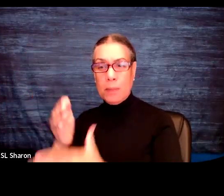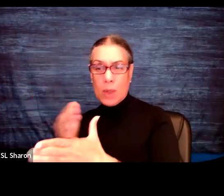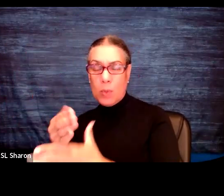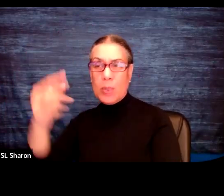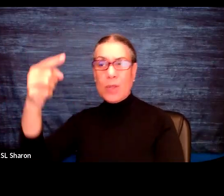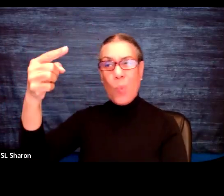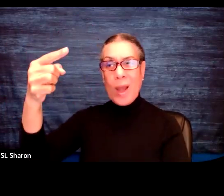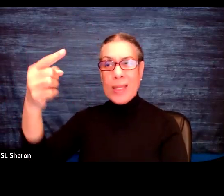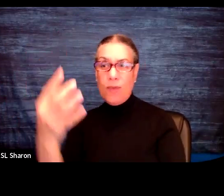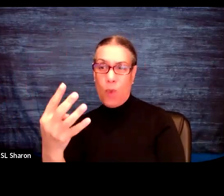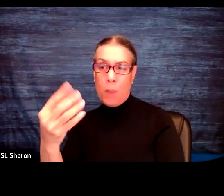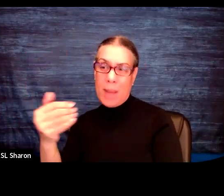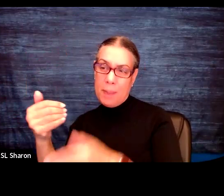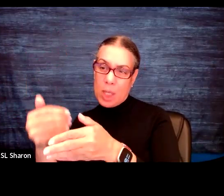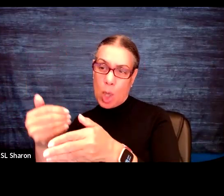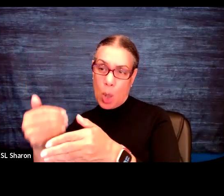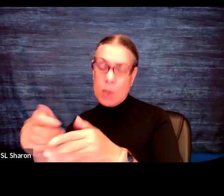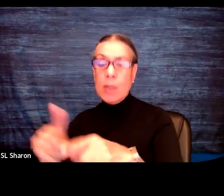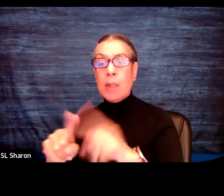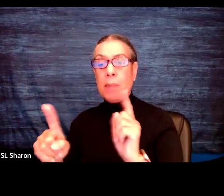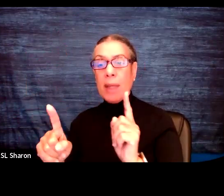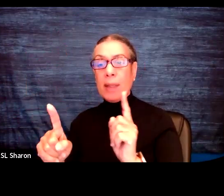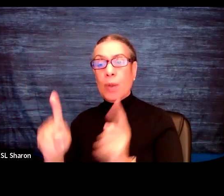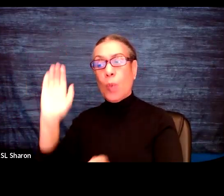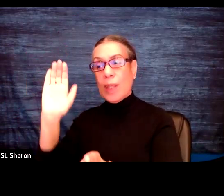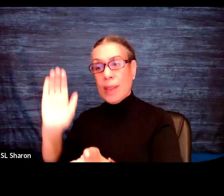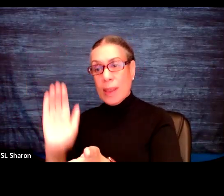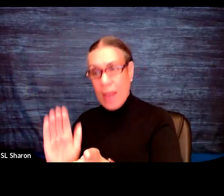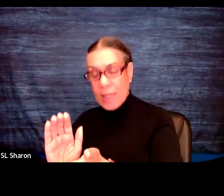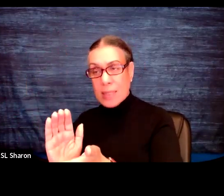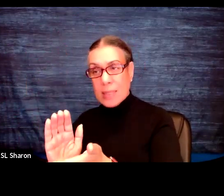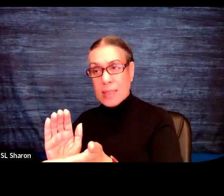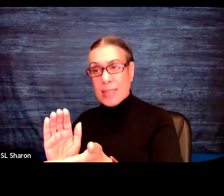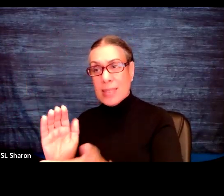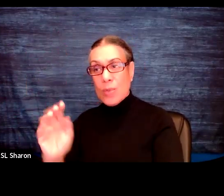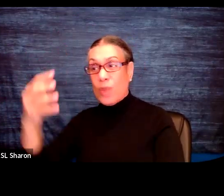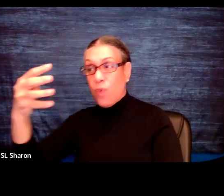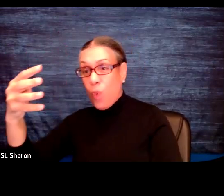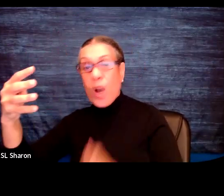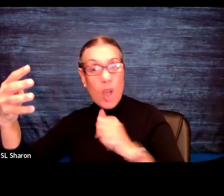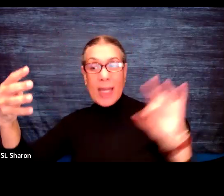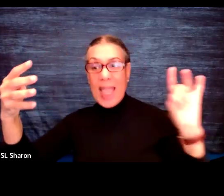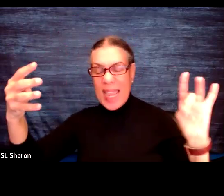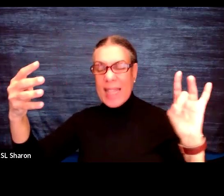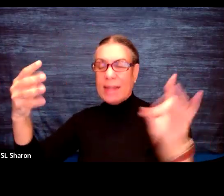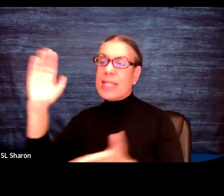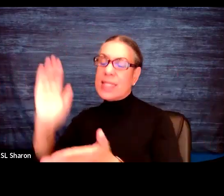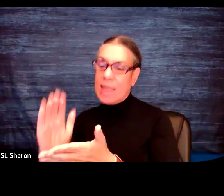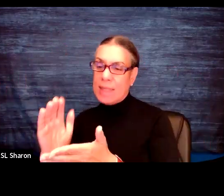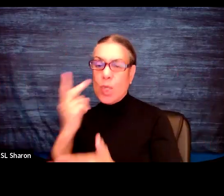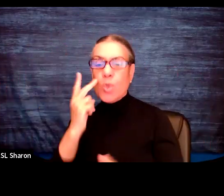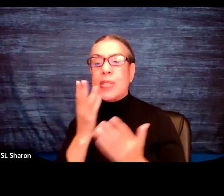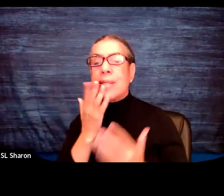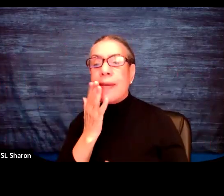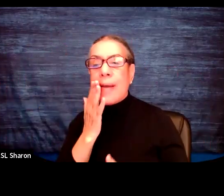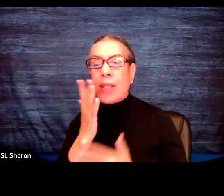4 census tract. However, with fewer tiers, there is less differentiation between geographic areas. And you can see the colors sort